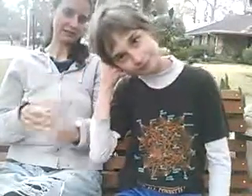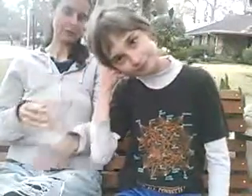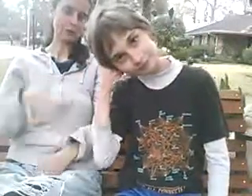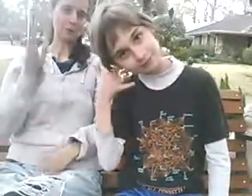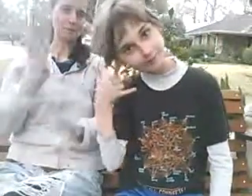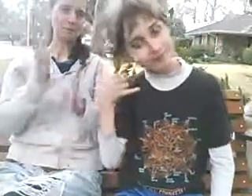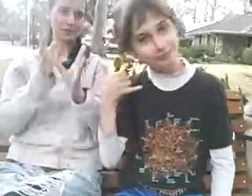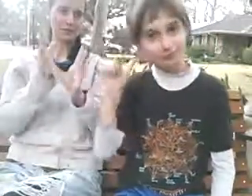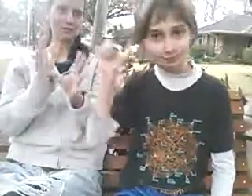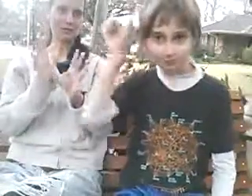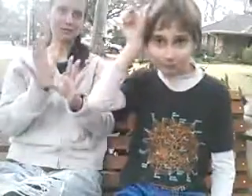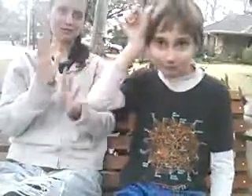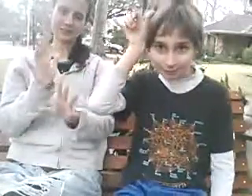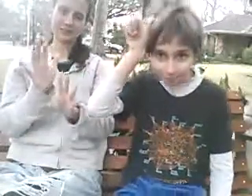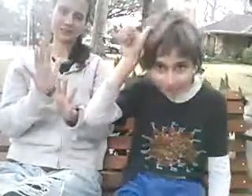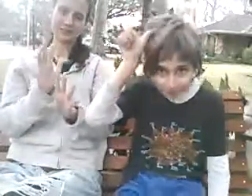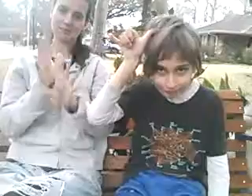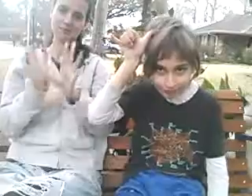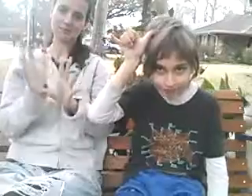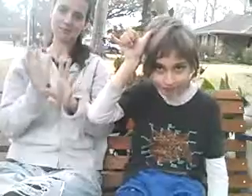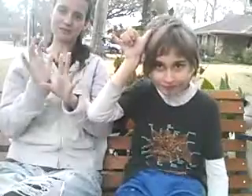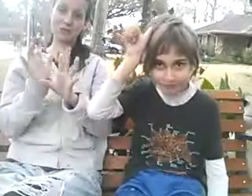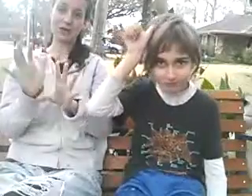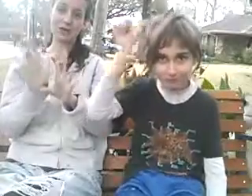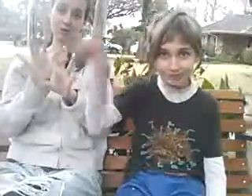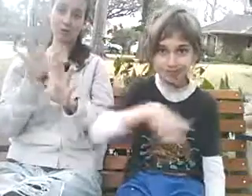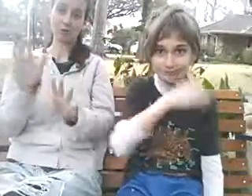language. But the cute little thing that showed us the importance of where you put